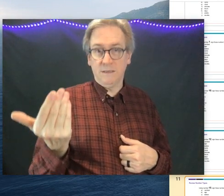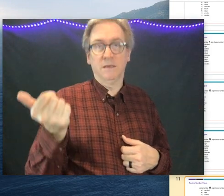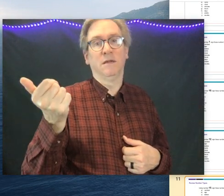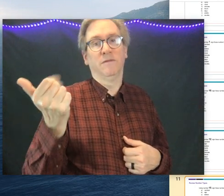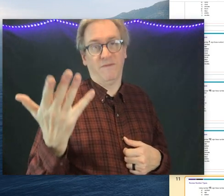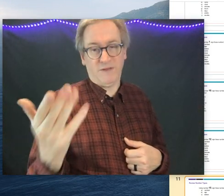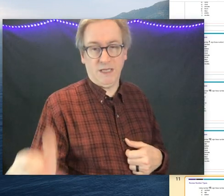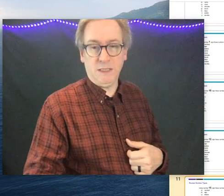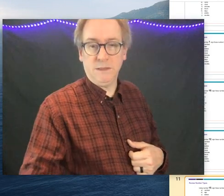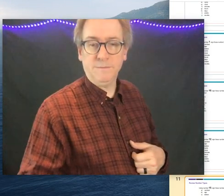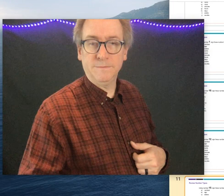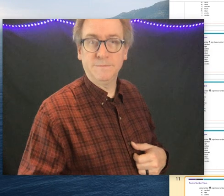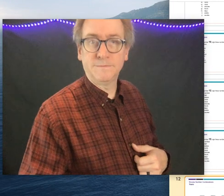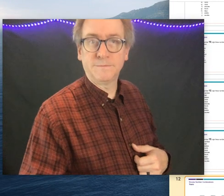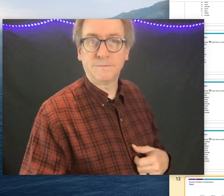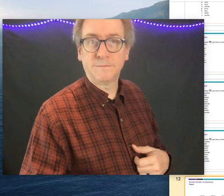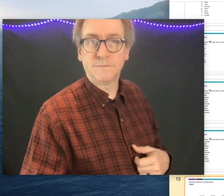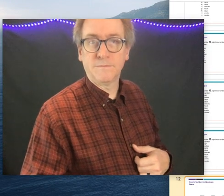15.